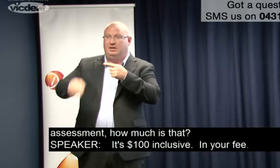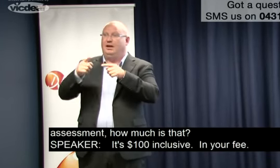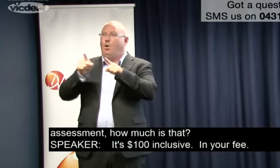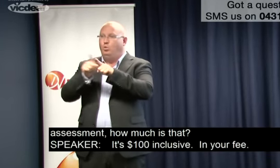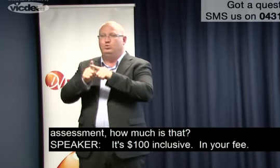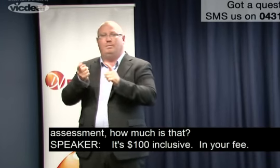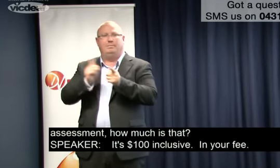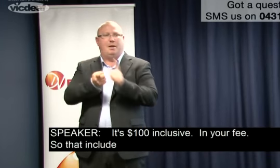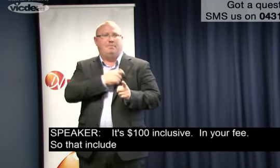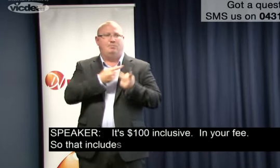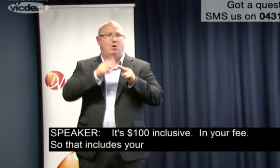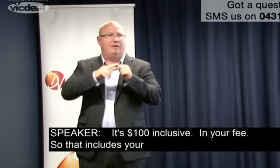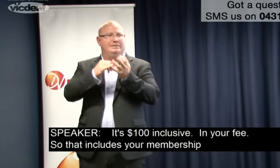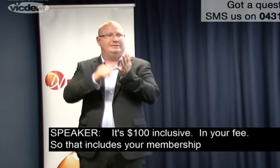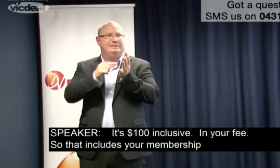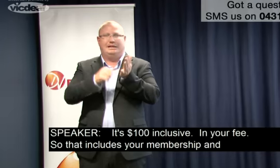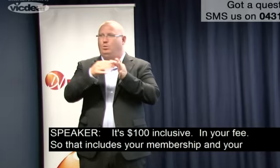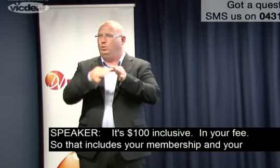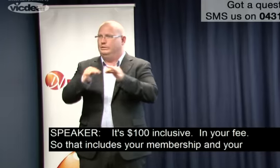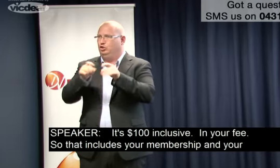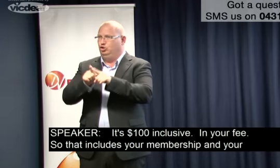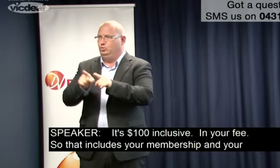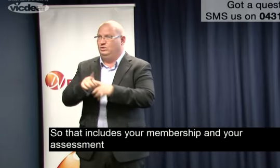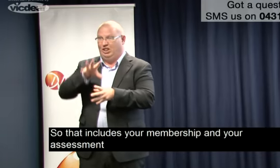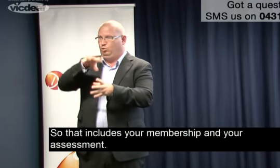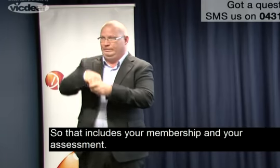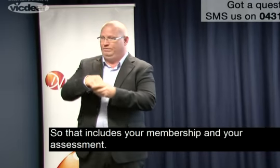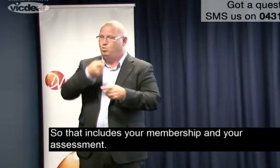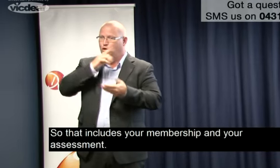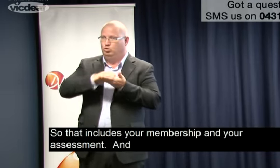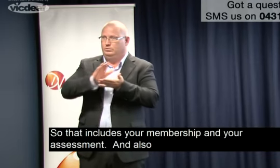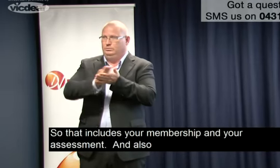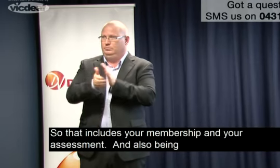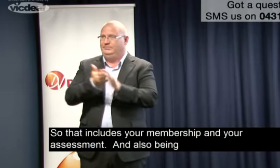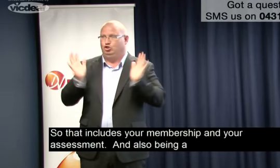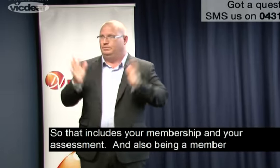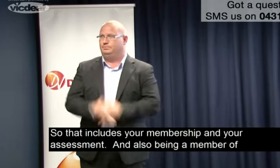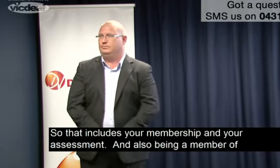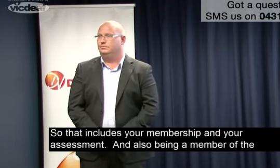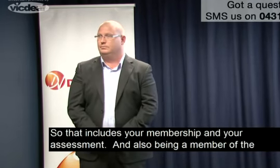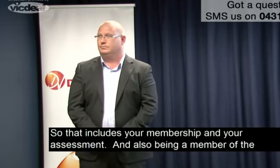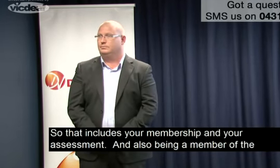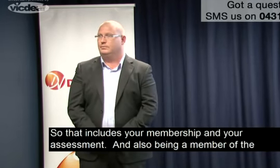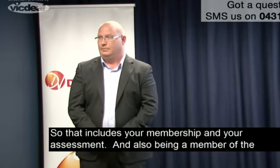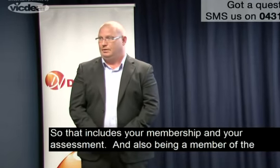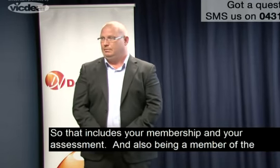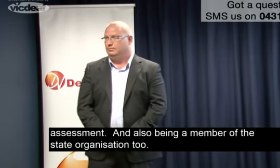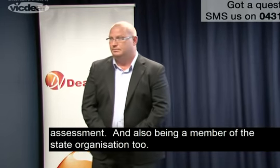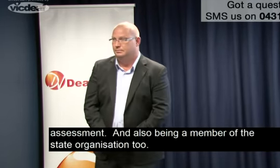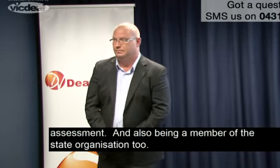assessment, and also being a member of the state organisation too. So it's all inclusive through that $100 amount. There's no additional